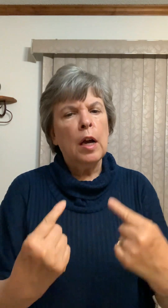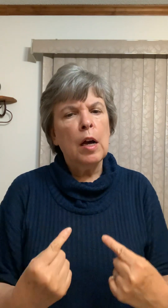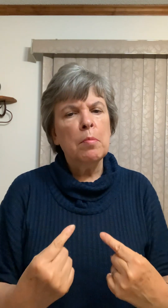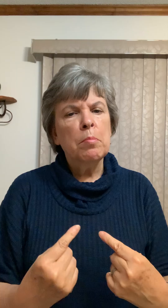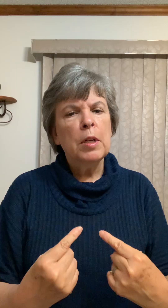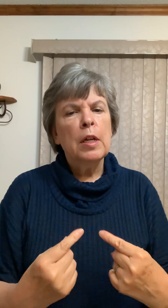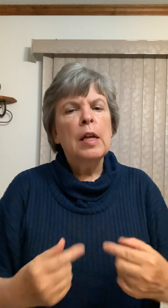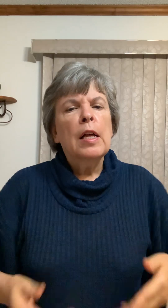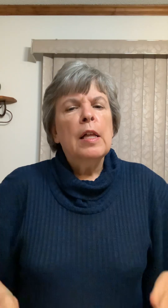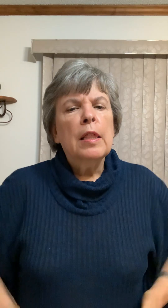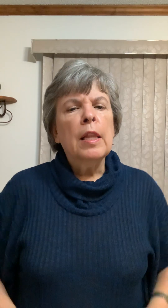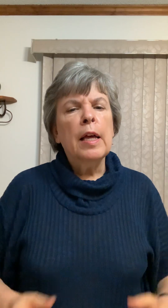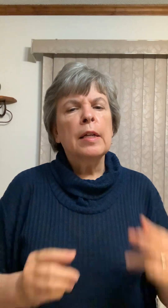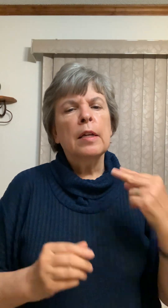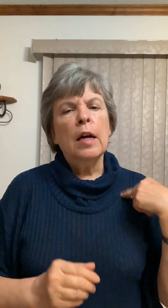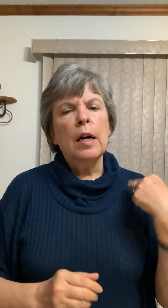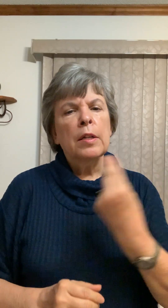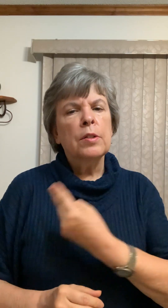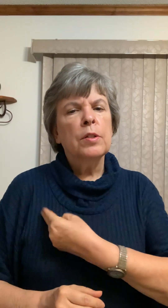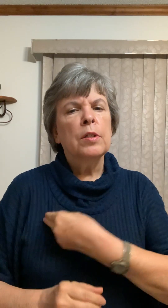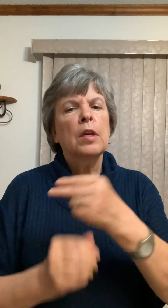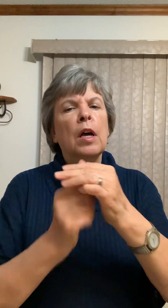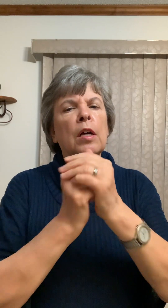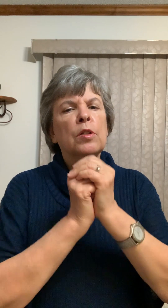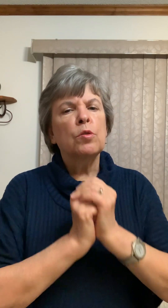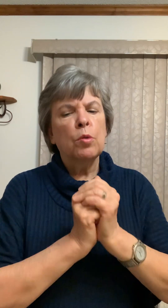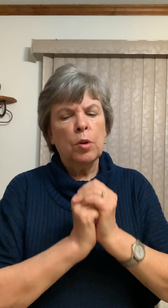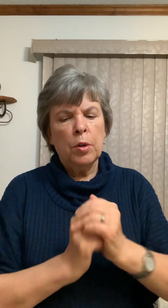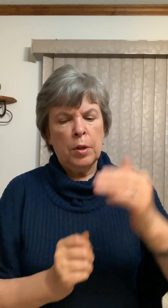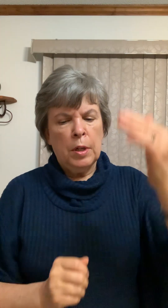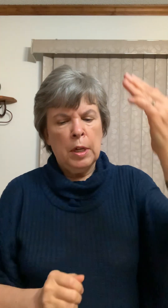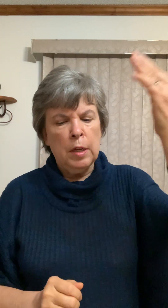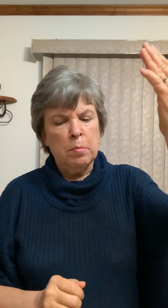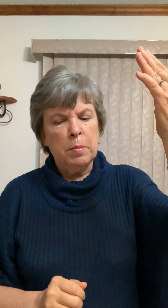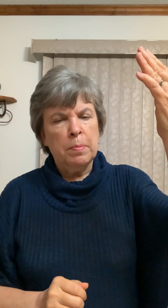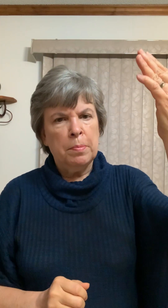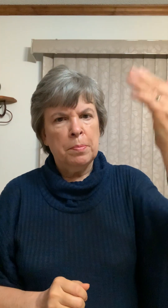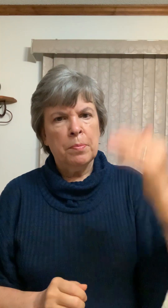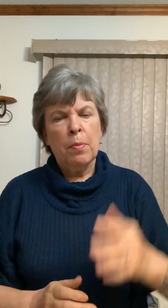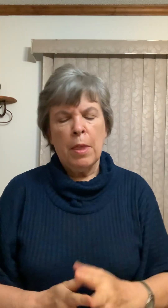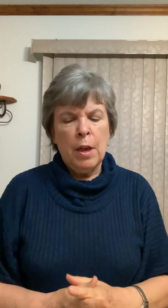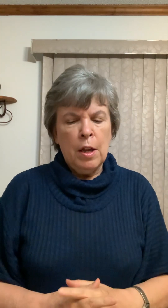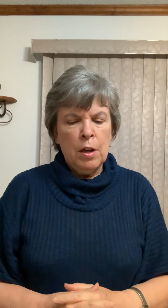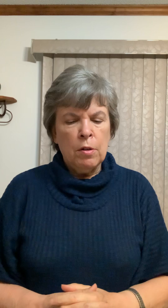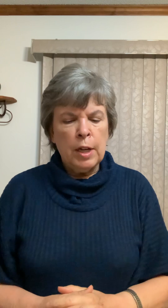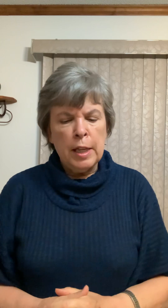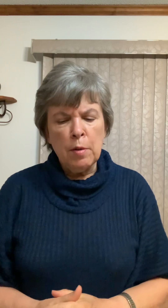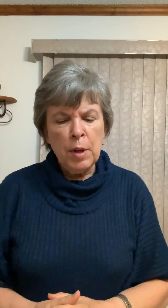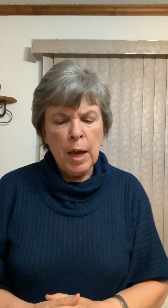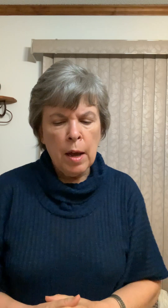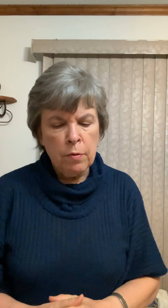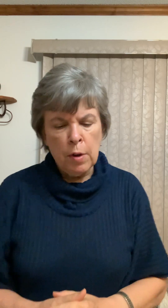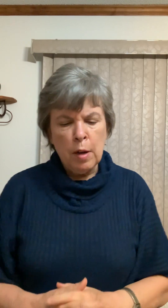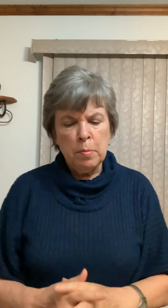Come, let us adore him. Okay, and then we have this